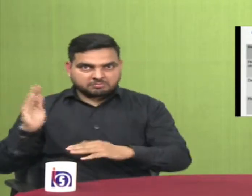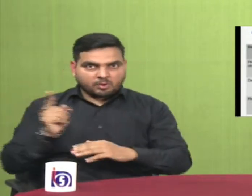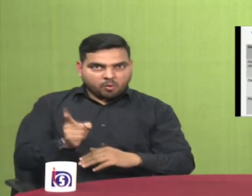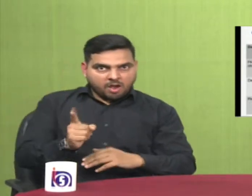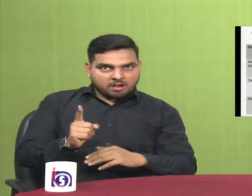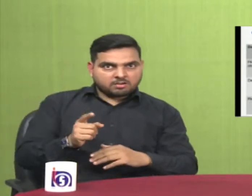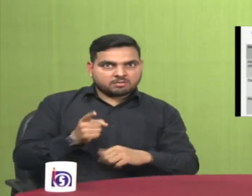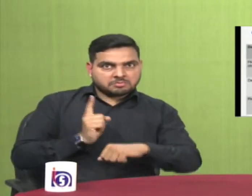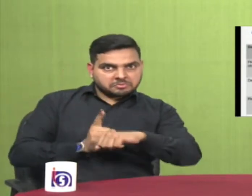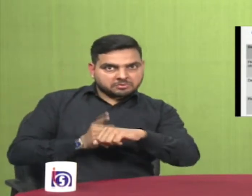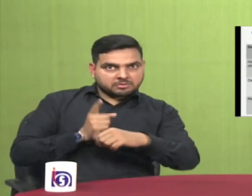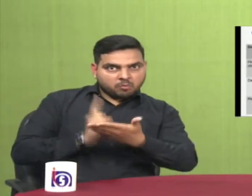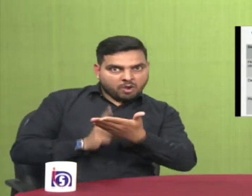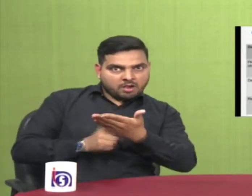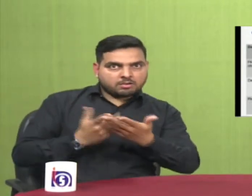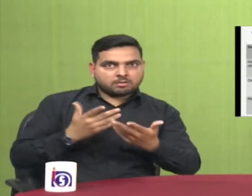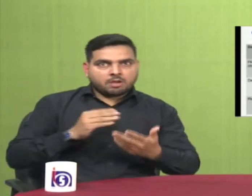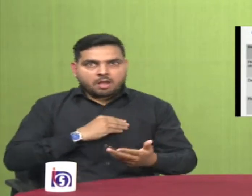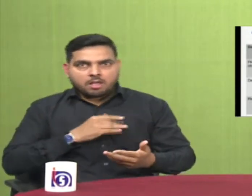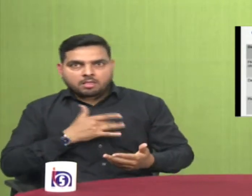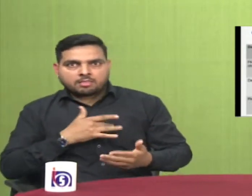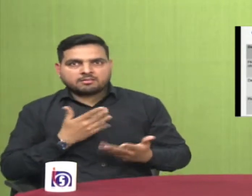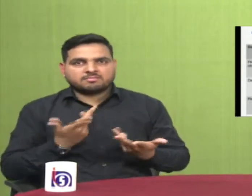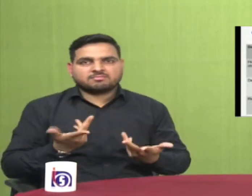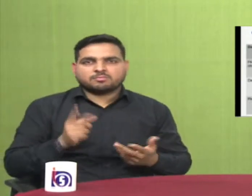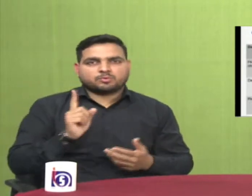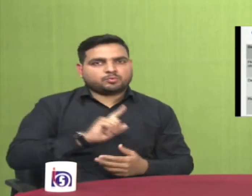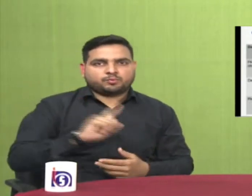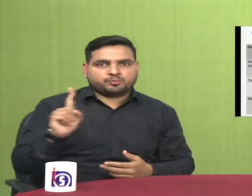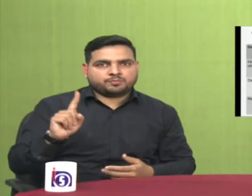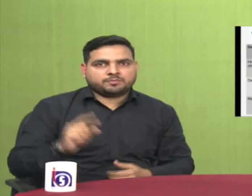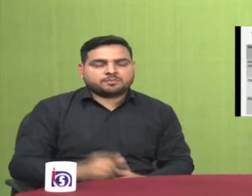child, or give any kind of punishments.